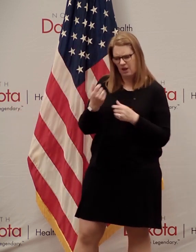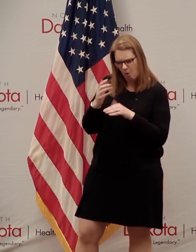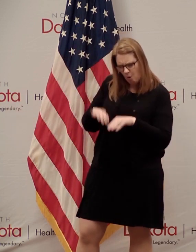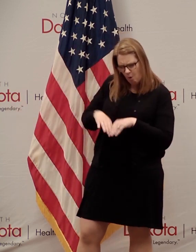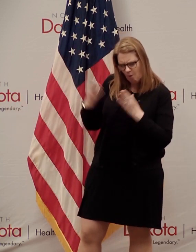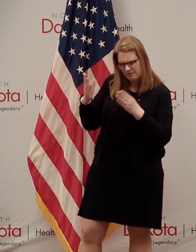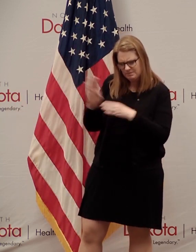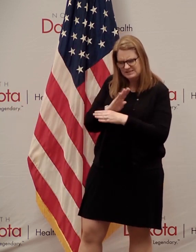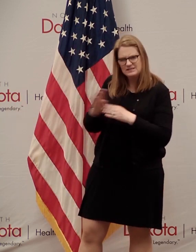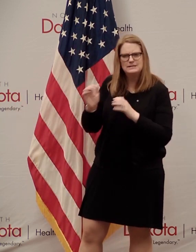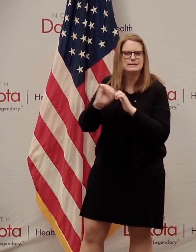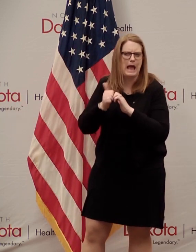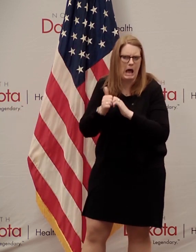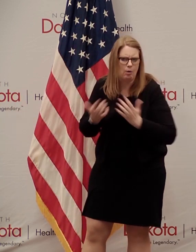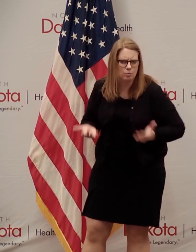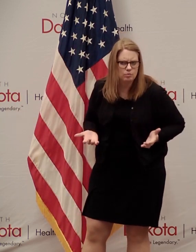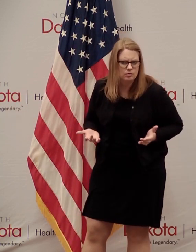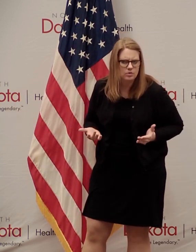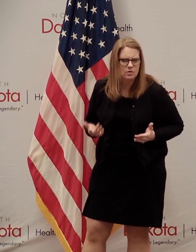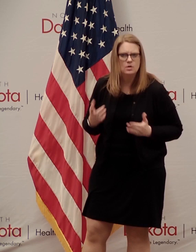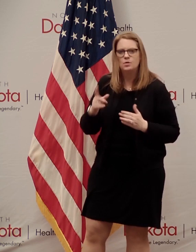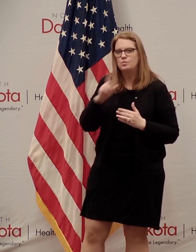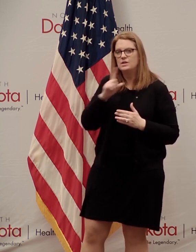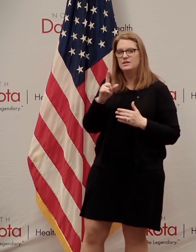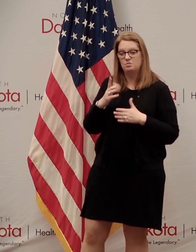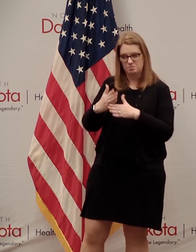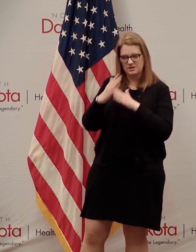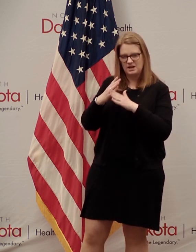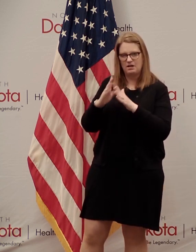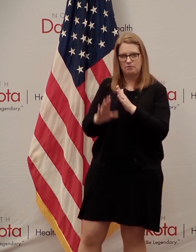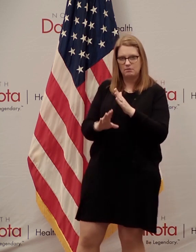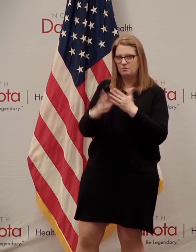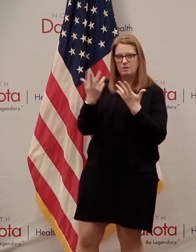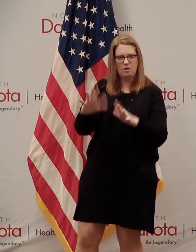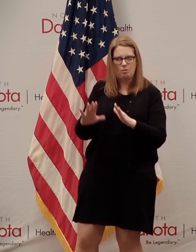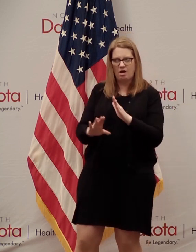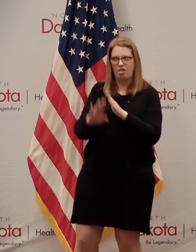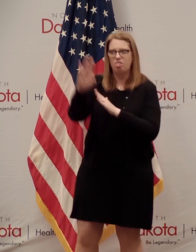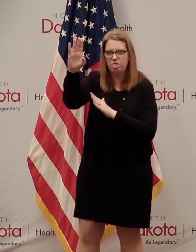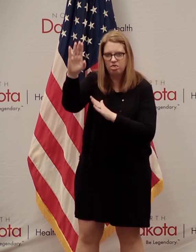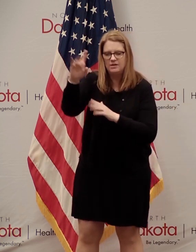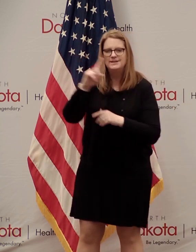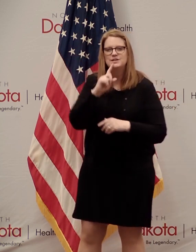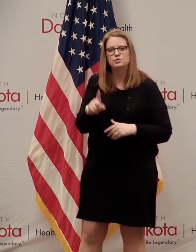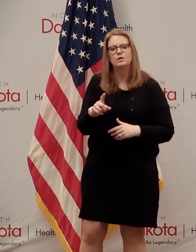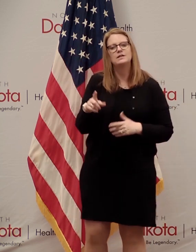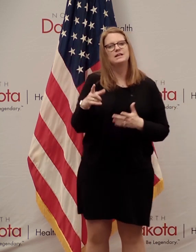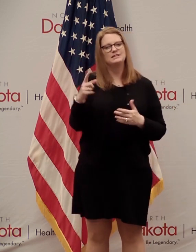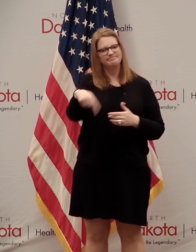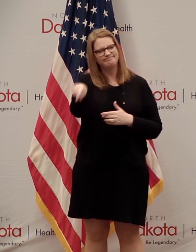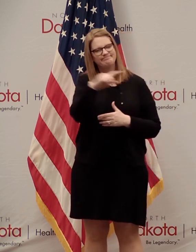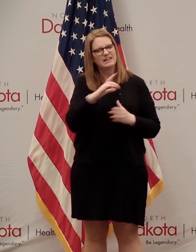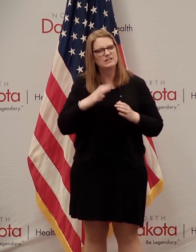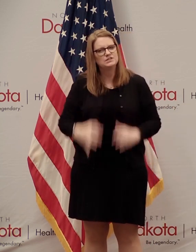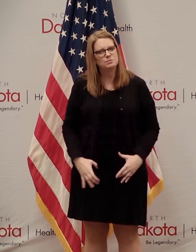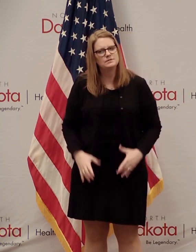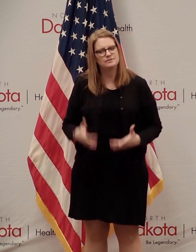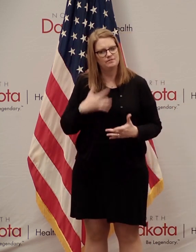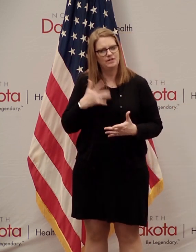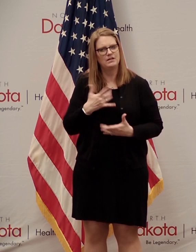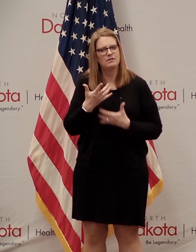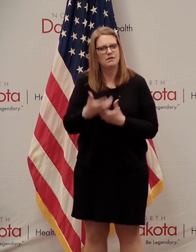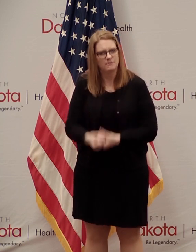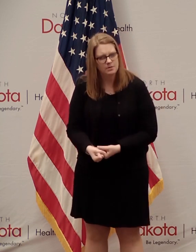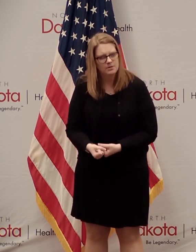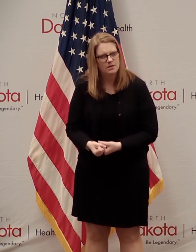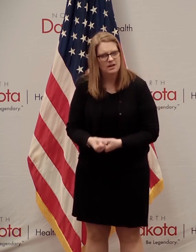that have been closed to protect against a rebound, to inspire consumer confidence, and to ignite our economy? Late